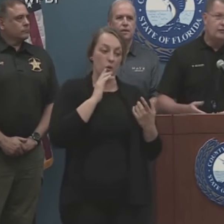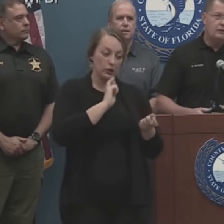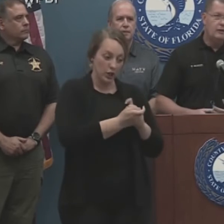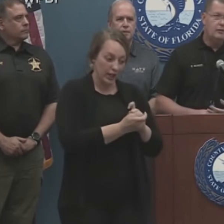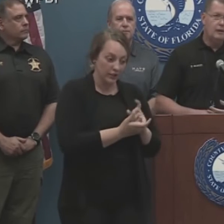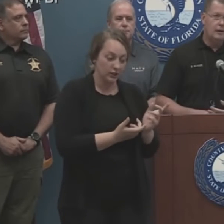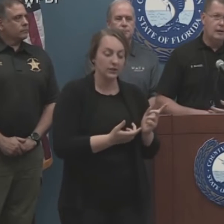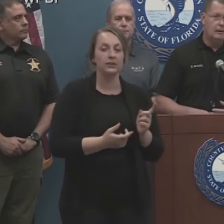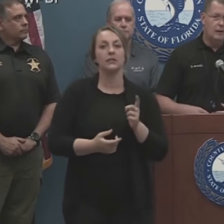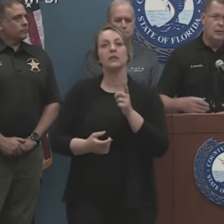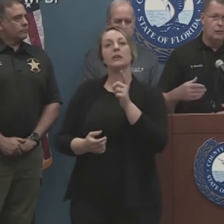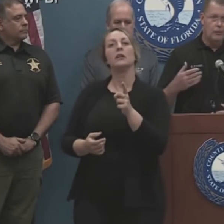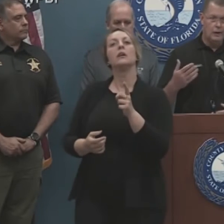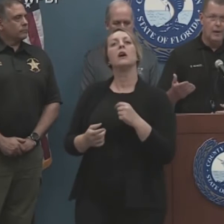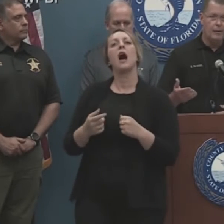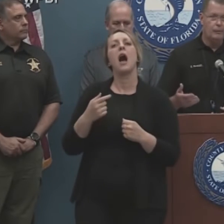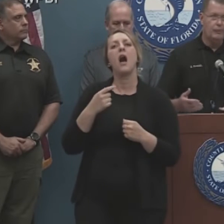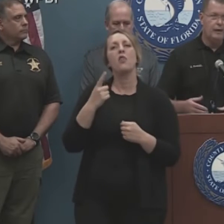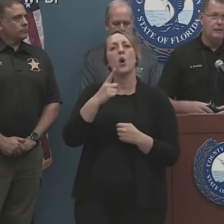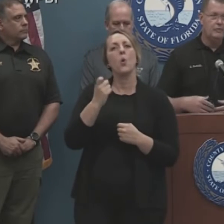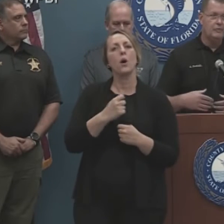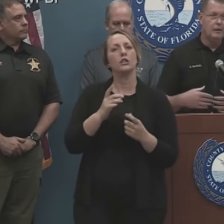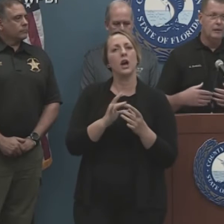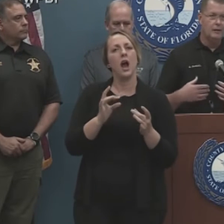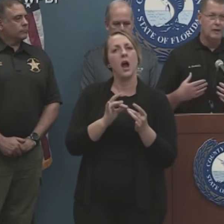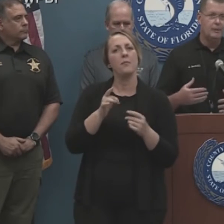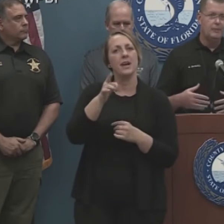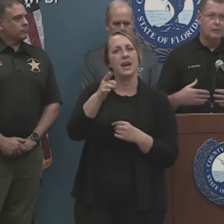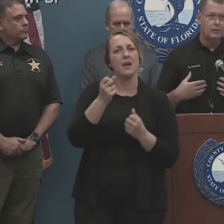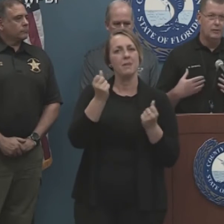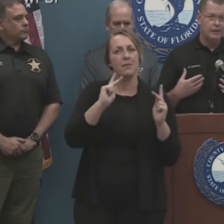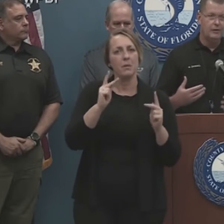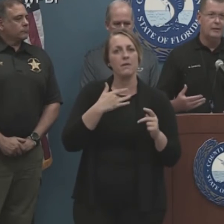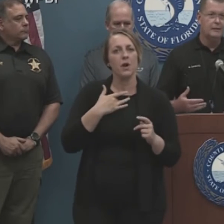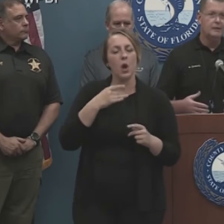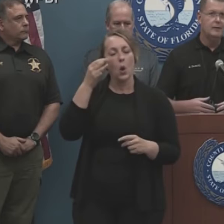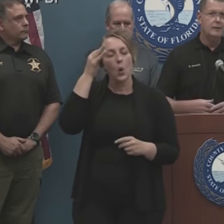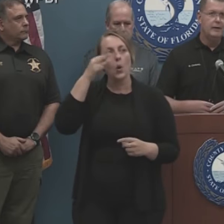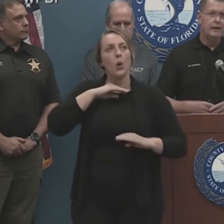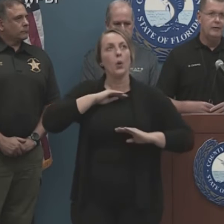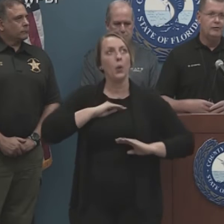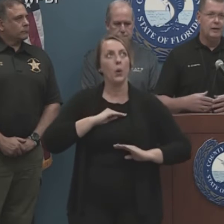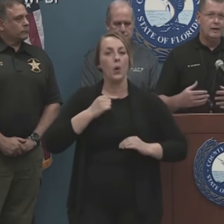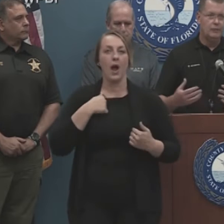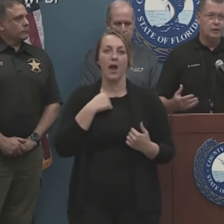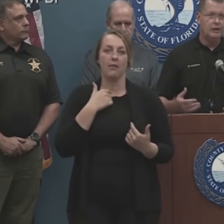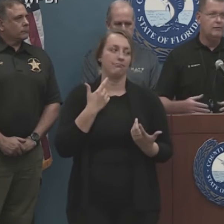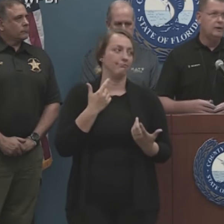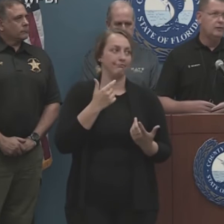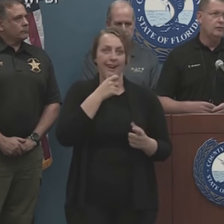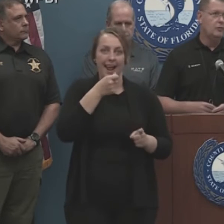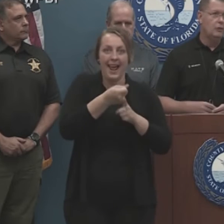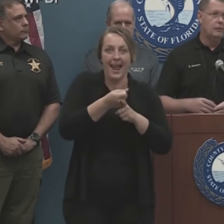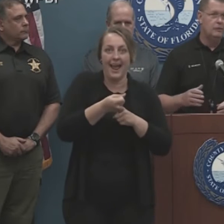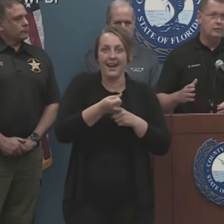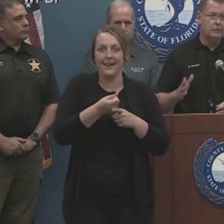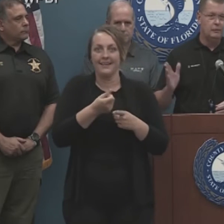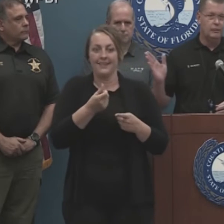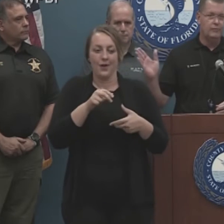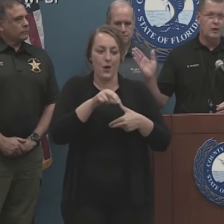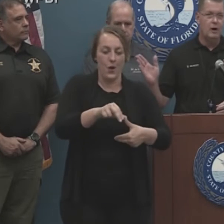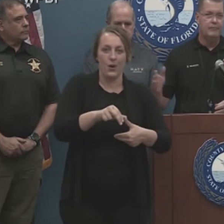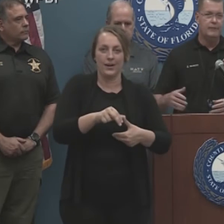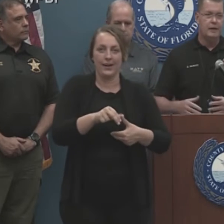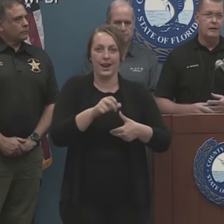The question is, a comment was made, it's a lot of people are exhaling and just kind of relieved that the storm